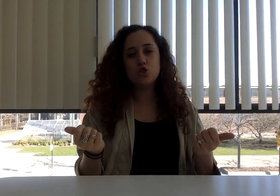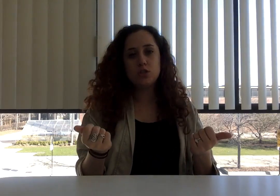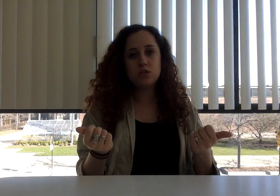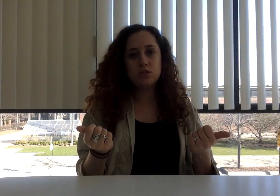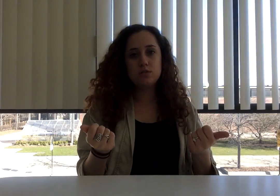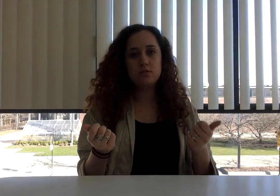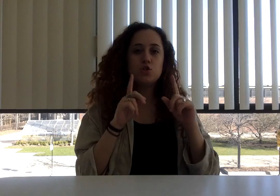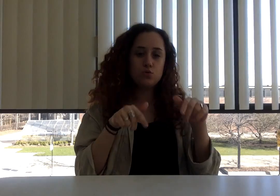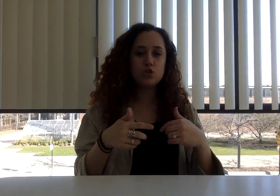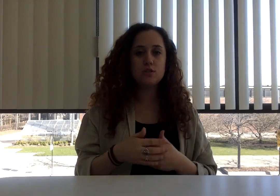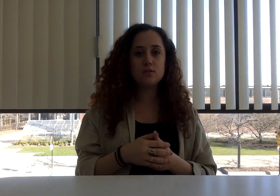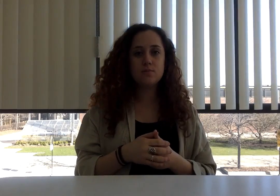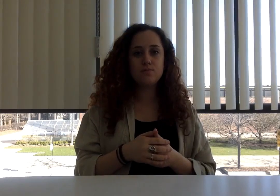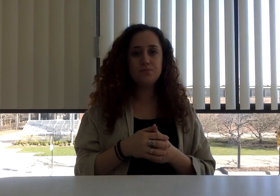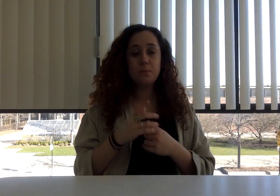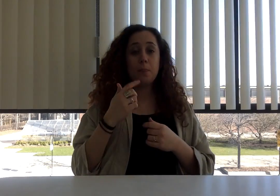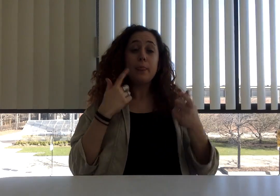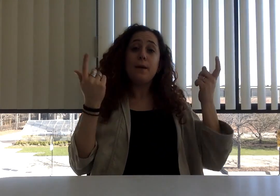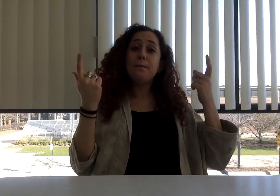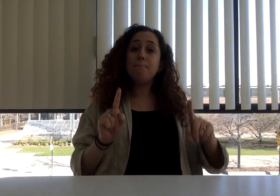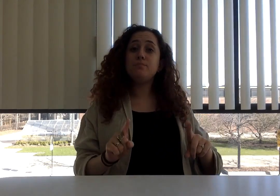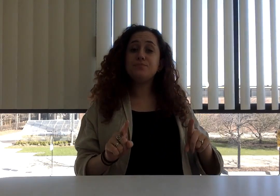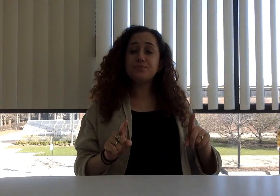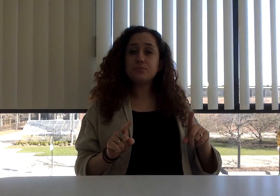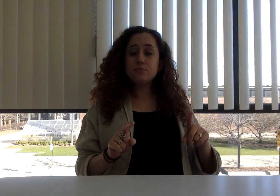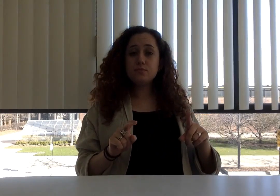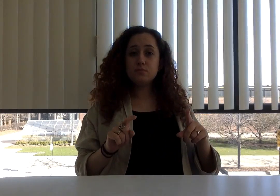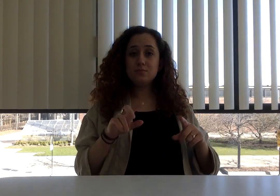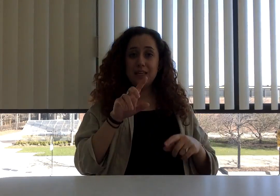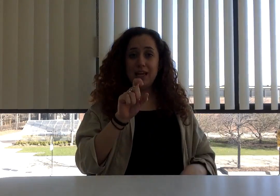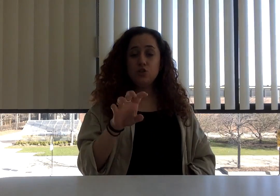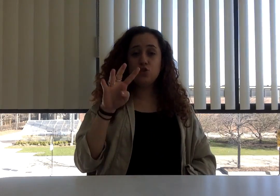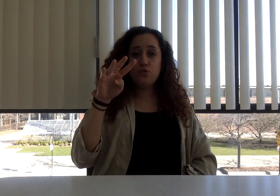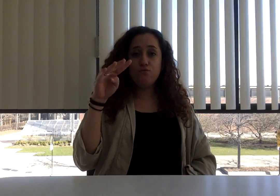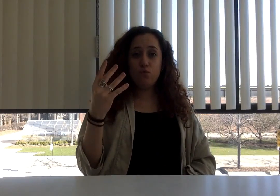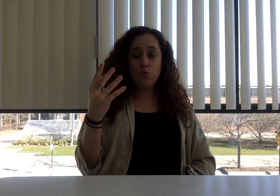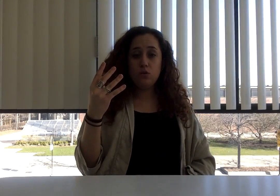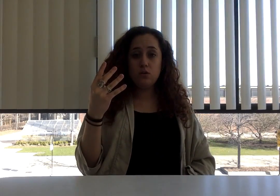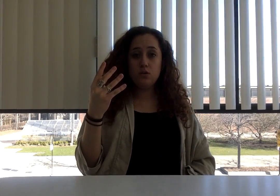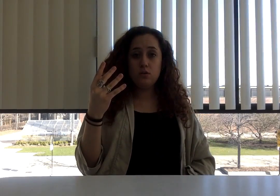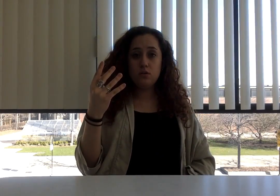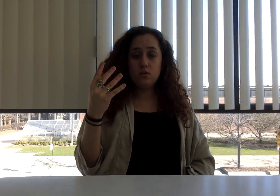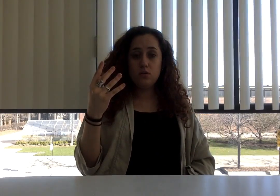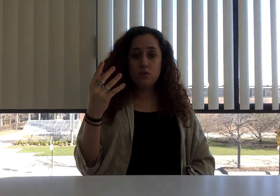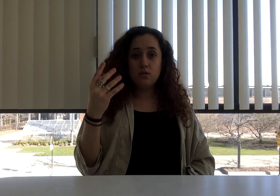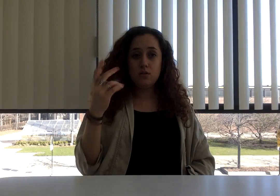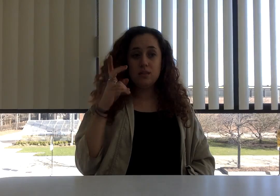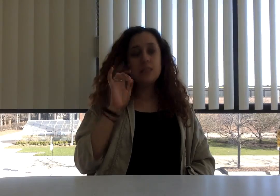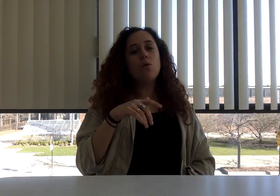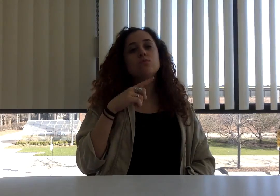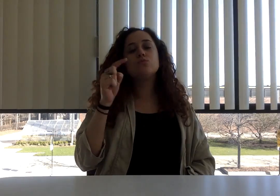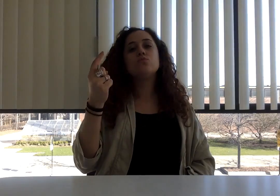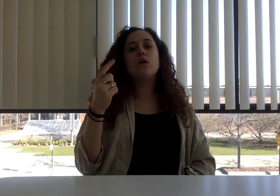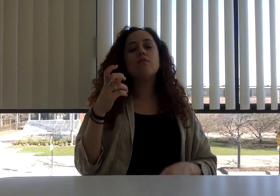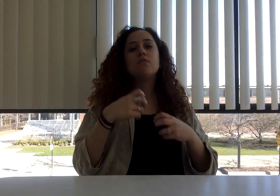So I wind up with an x to the 4th power. But that was one of the problems that we learned how to factor it. Let x